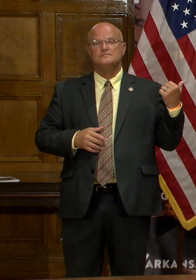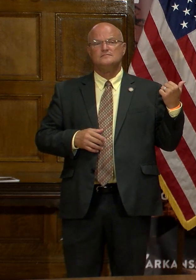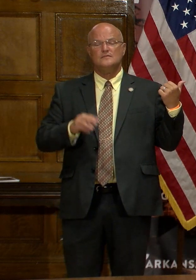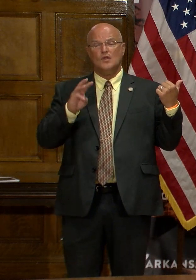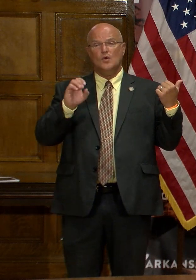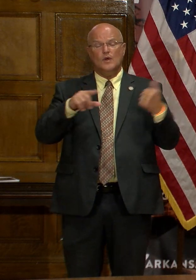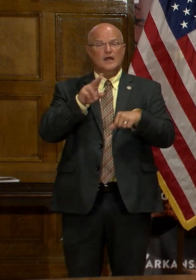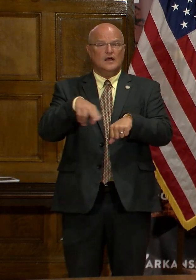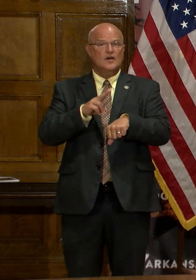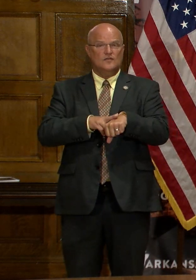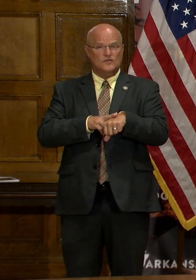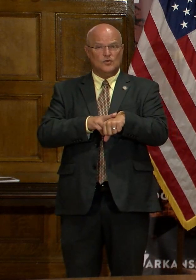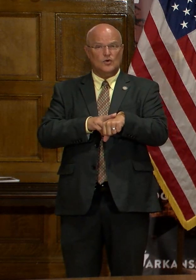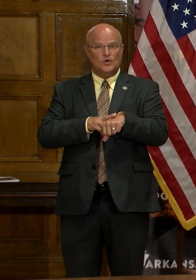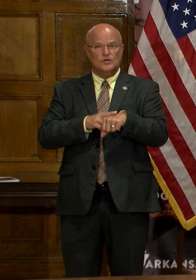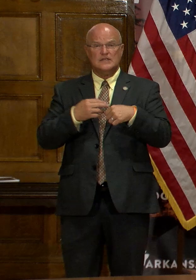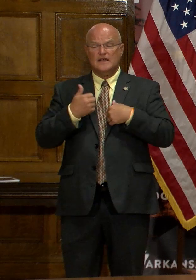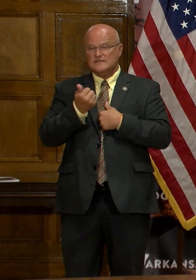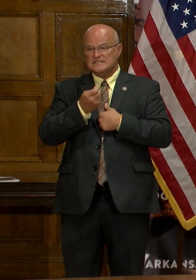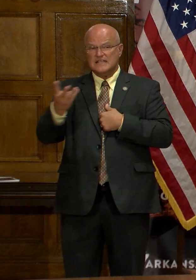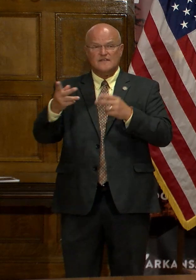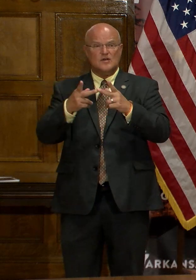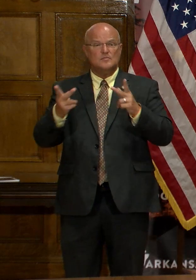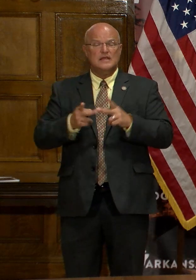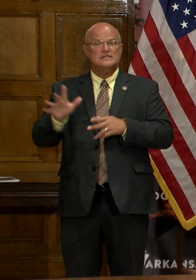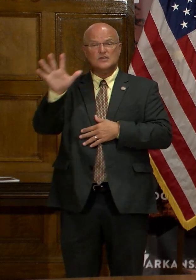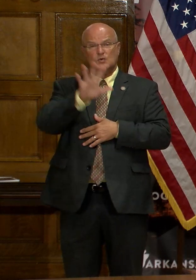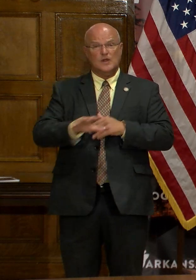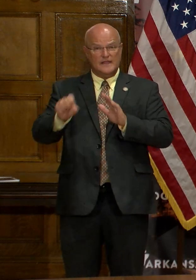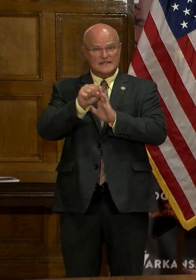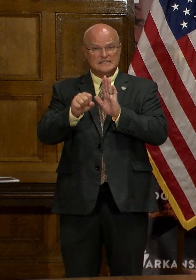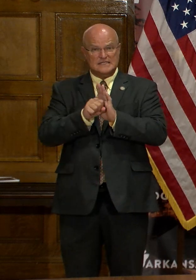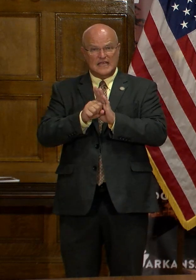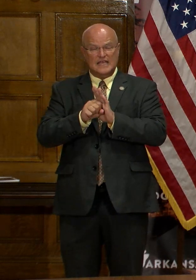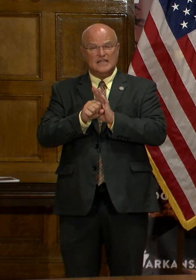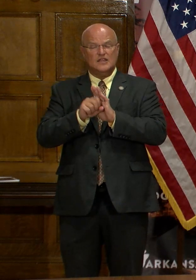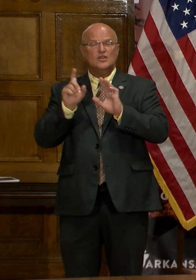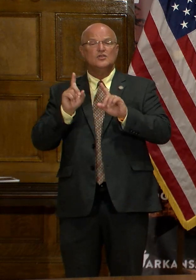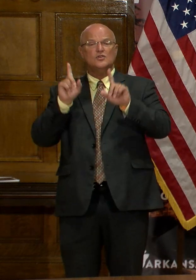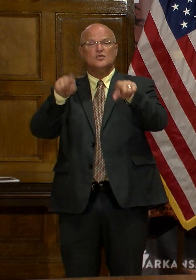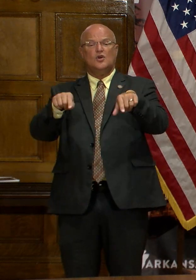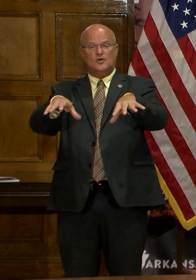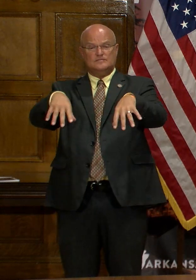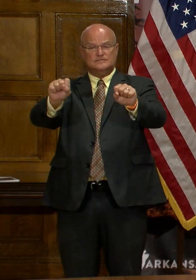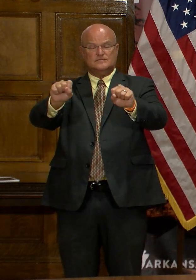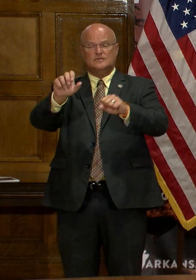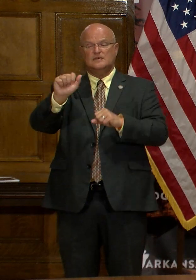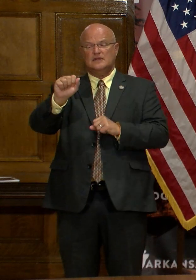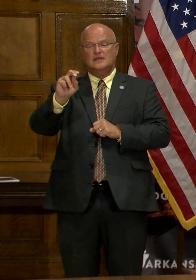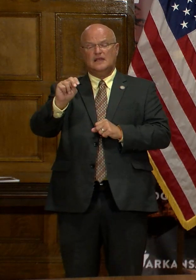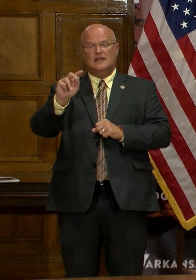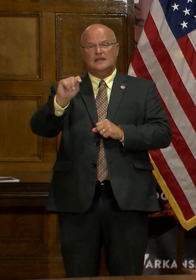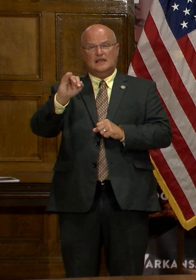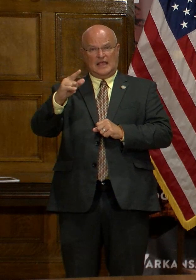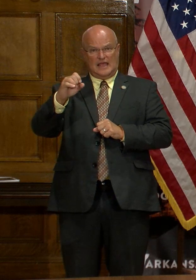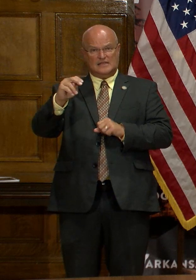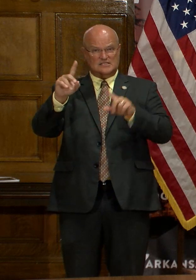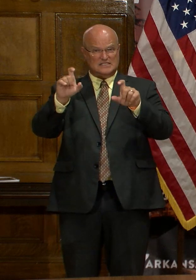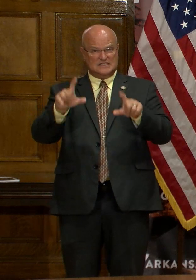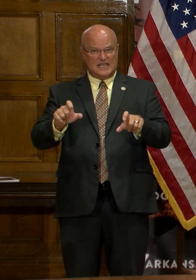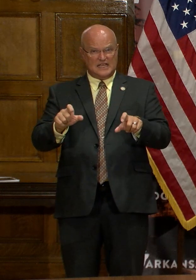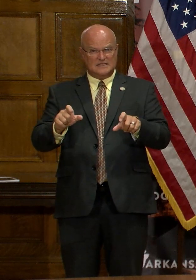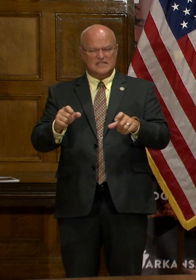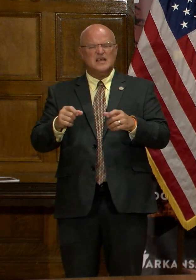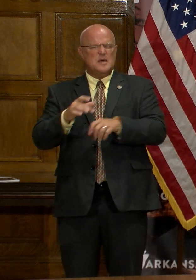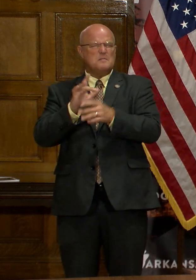Well, of course, there's a number of sites around the state that you can get an antigen test. Many of those are in